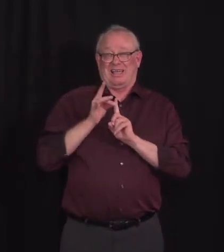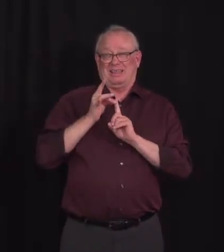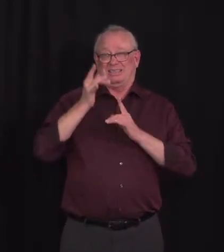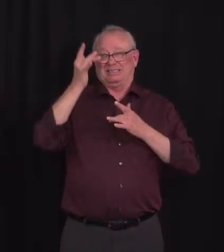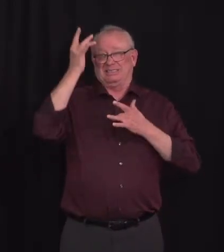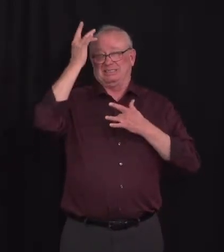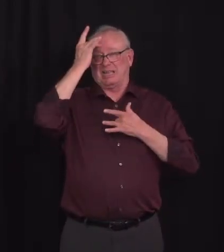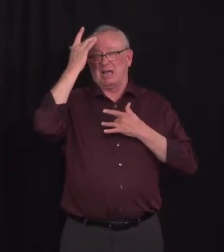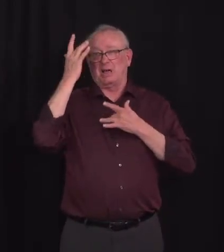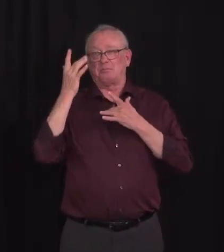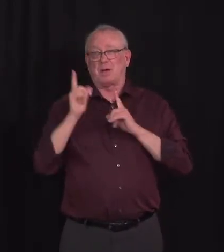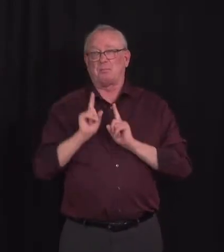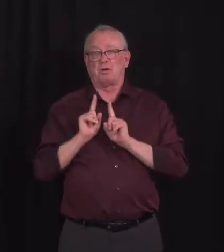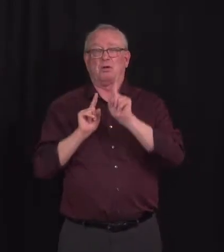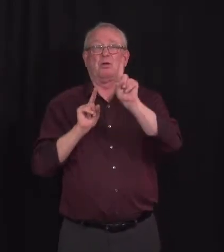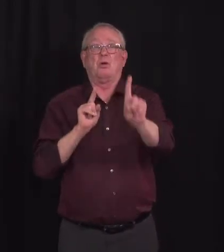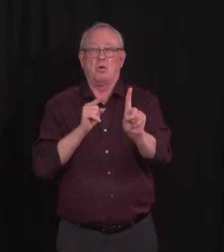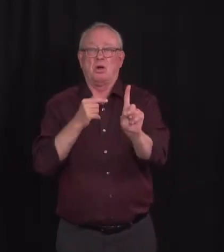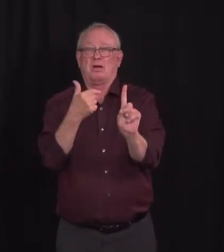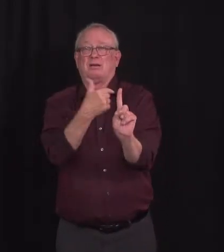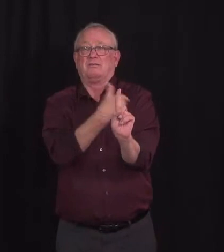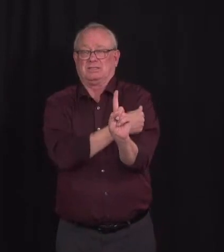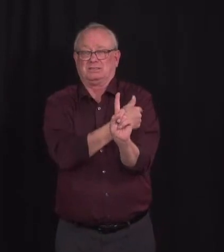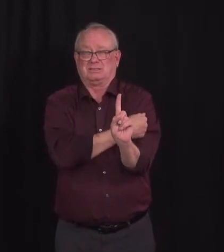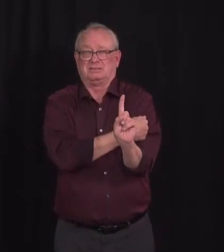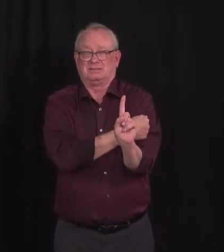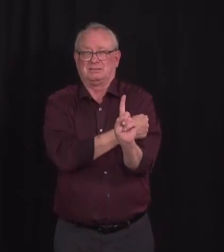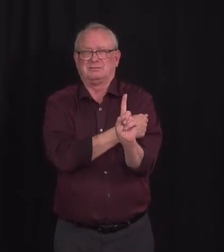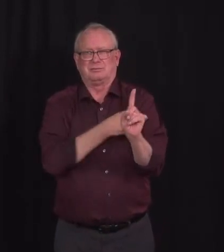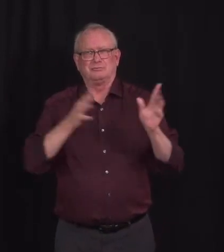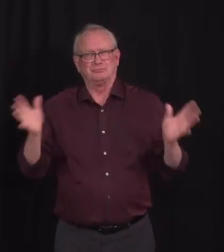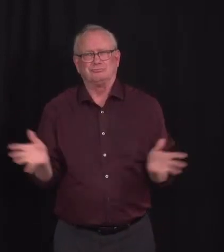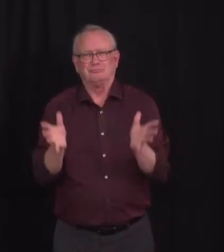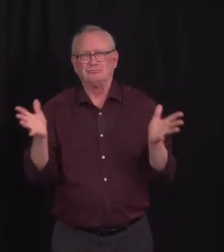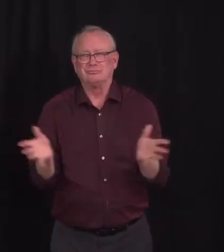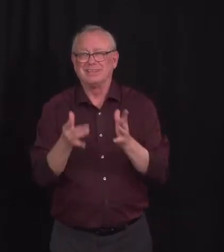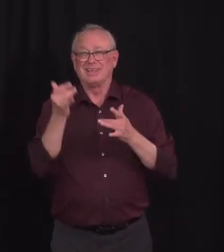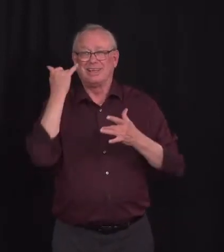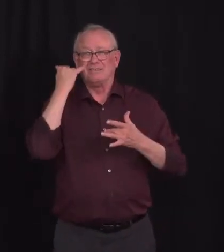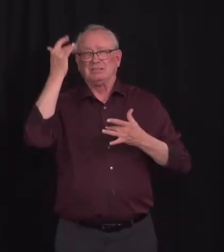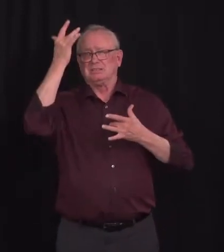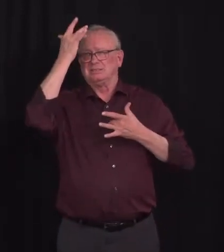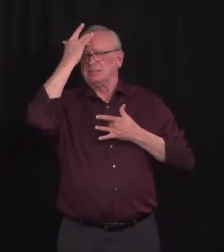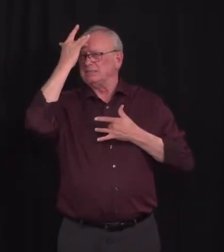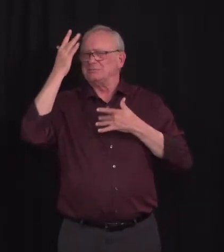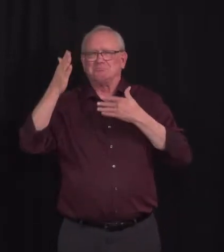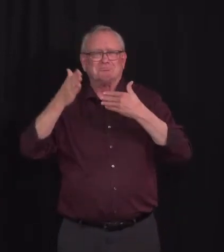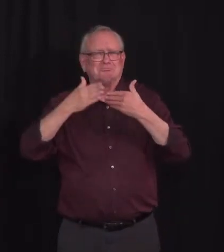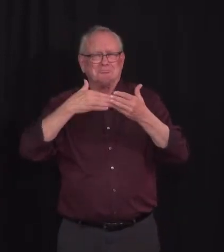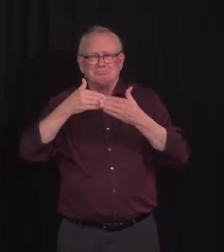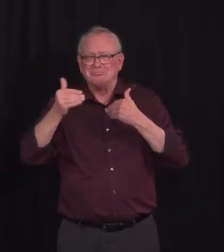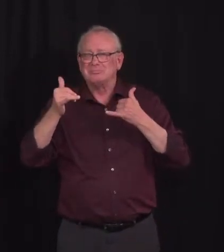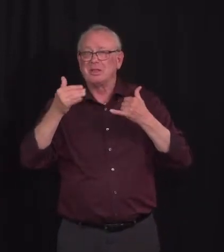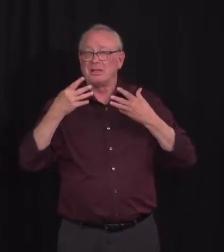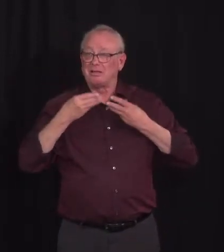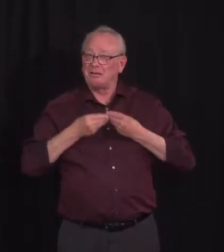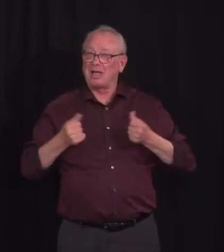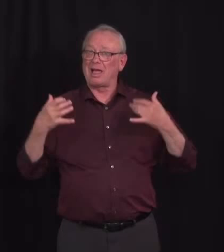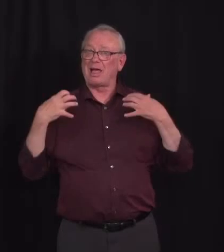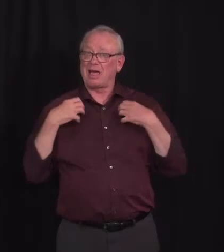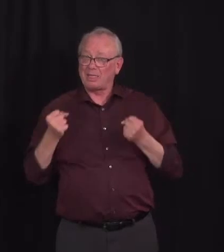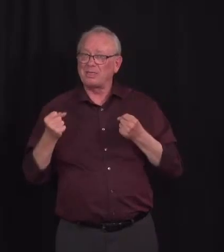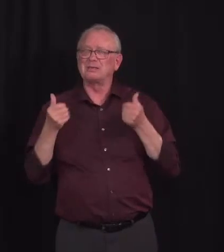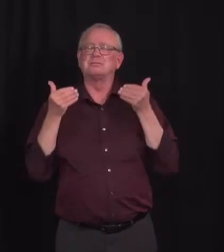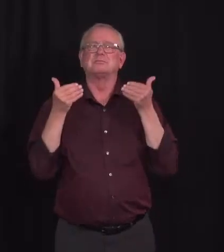that's what we recommend, is that those who've had COVID-19 still receive a vaccine to improve their overall immunity. But again,